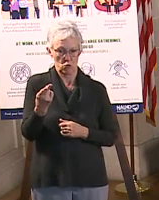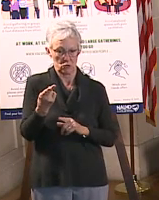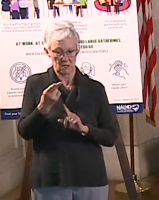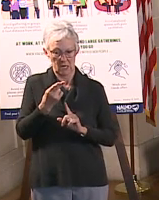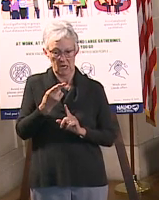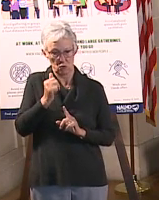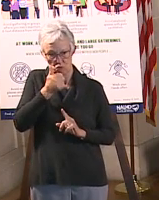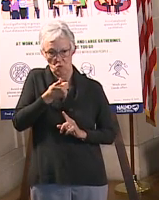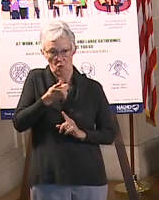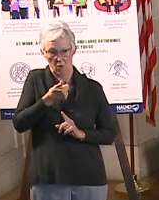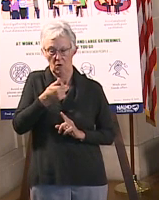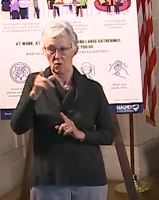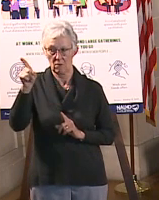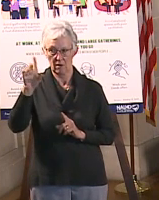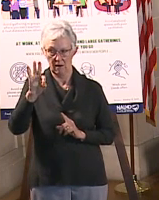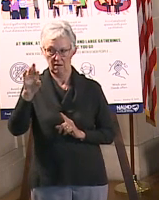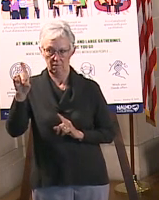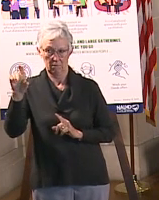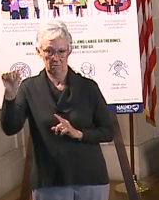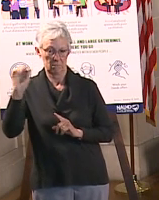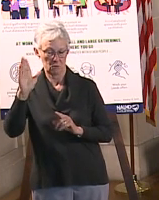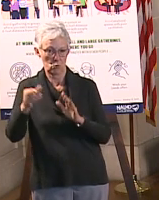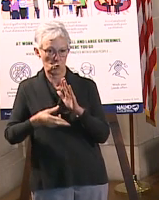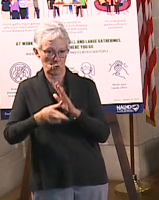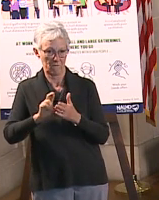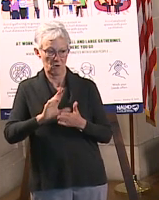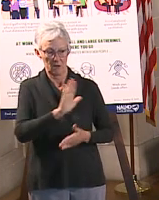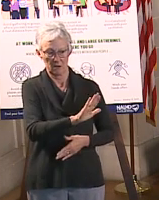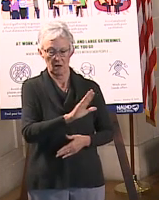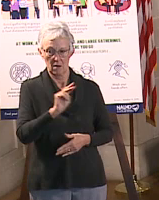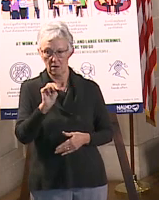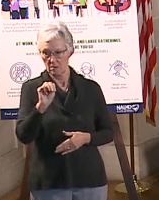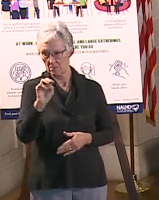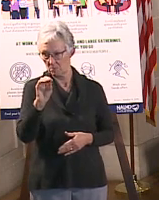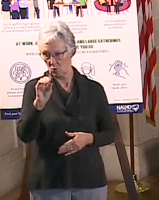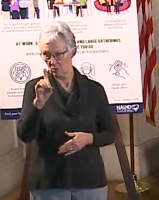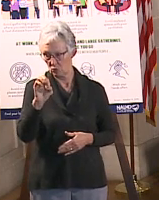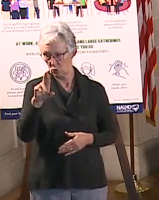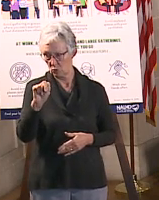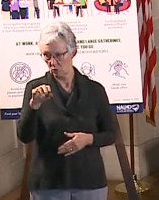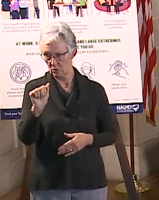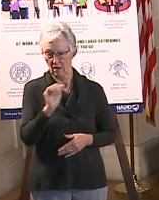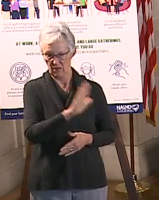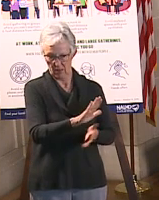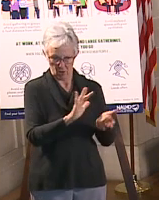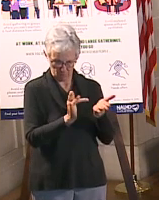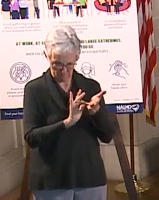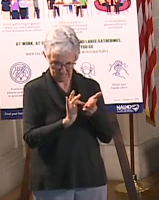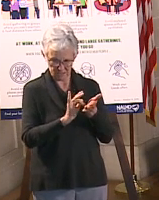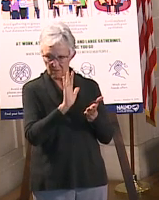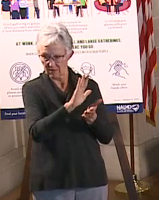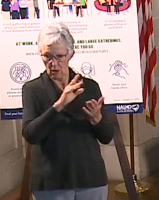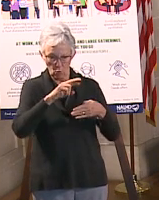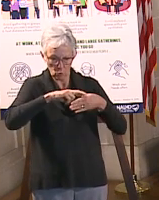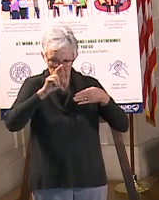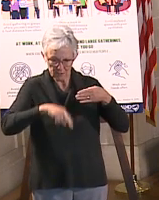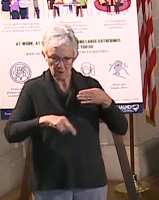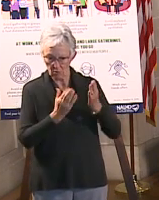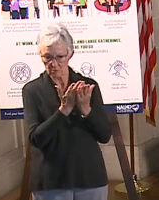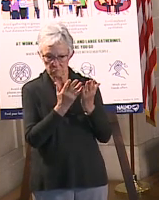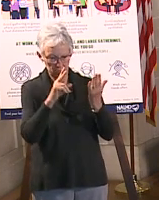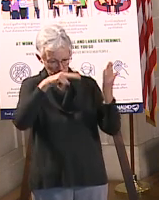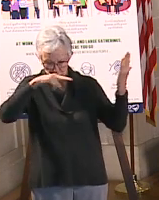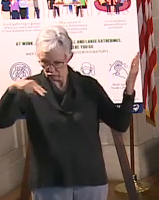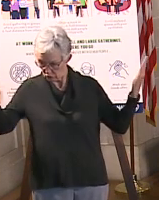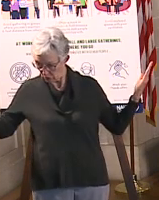17th, and ACIP will meet on December 19th and 20th to make recommendations. And we are ready to accept those